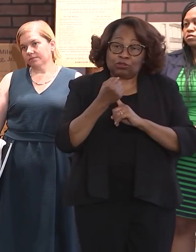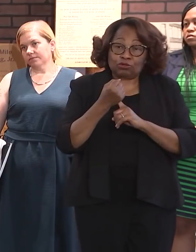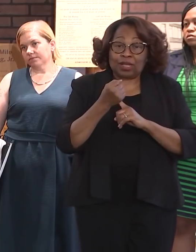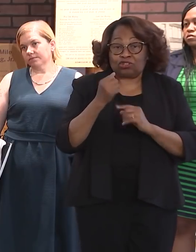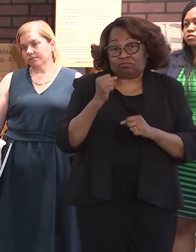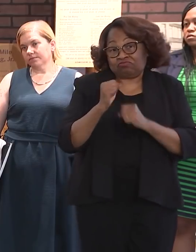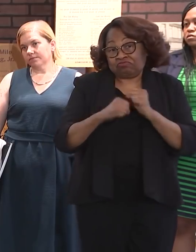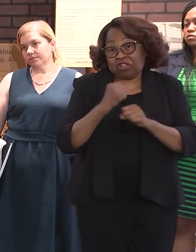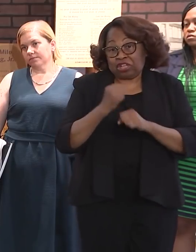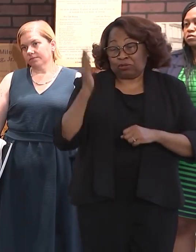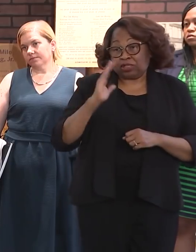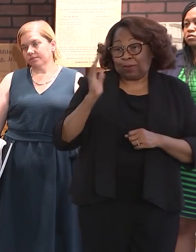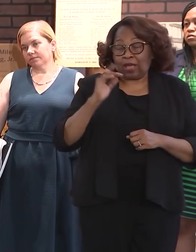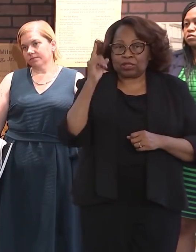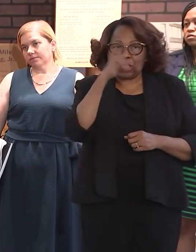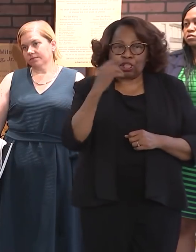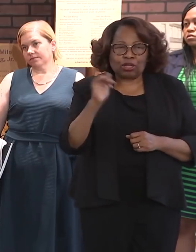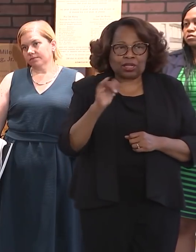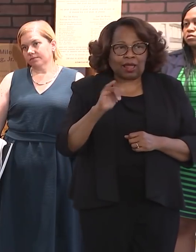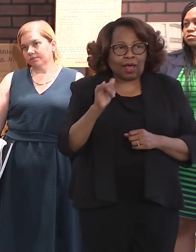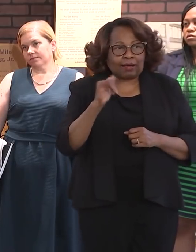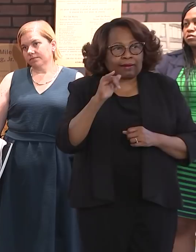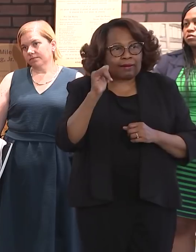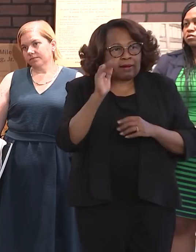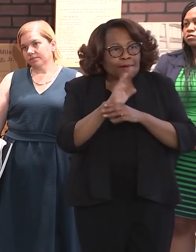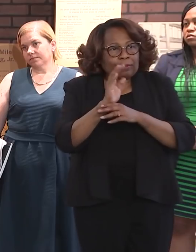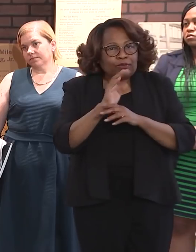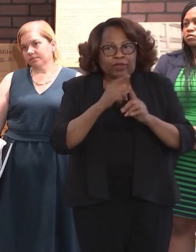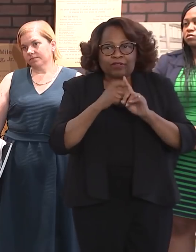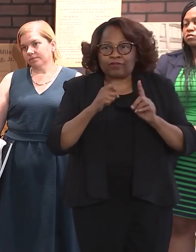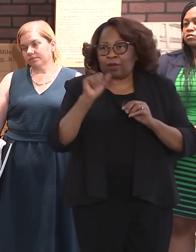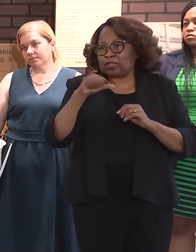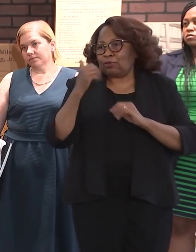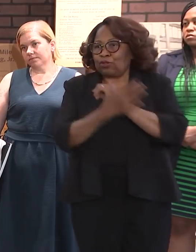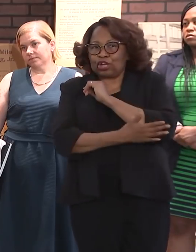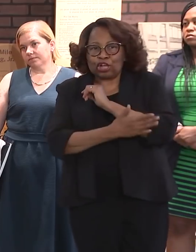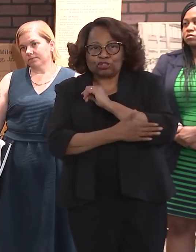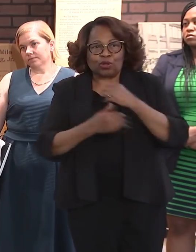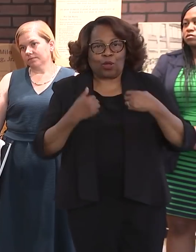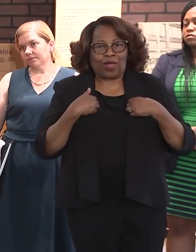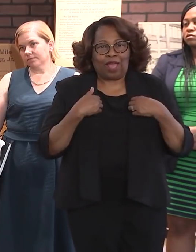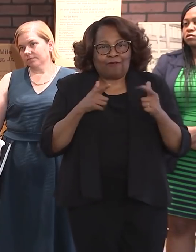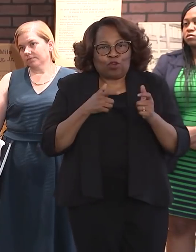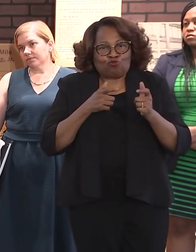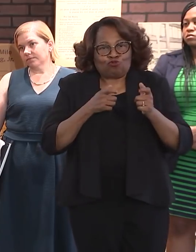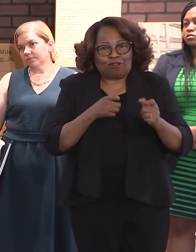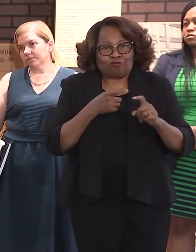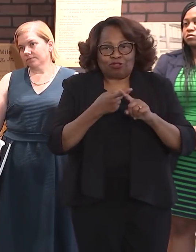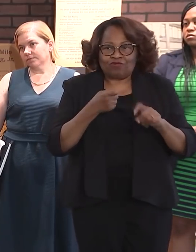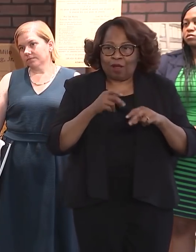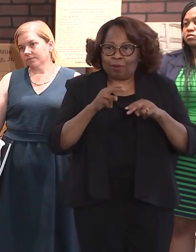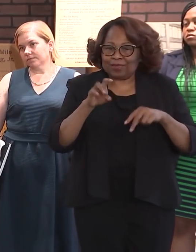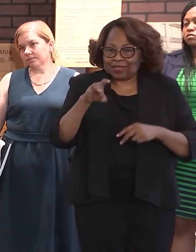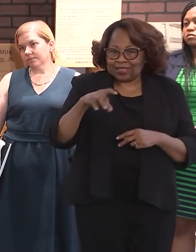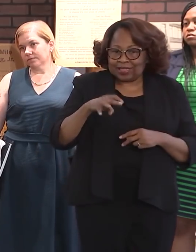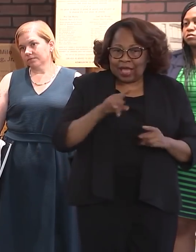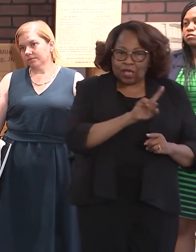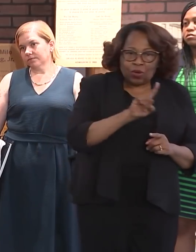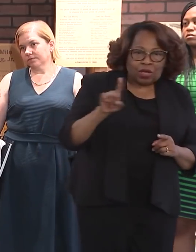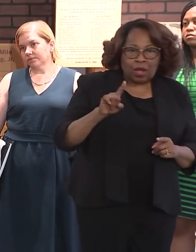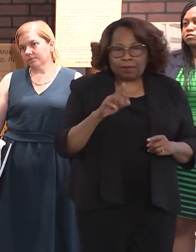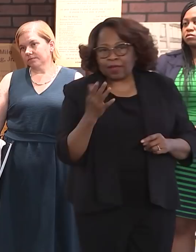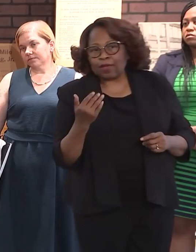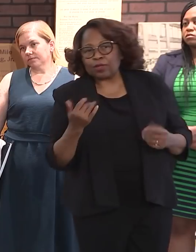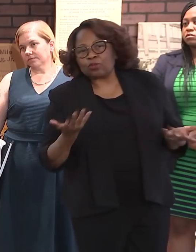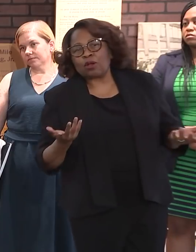years past, it looked like a scene out of some other country where you got runners at the train stations going up to people and asking